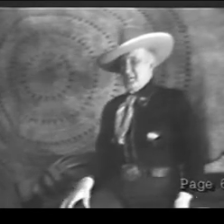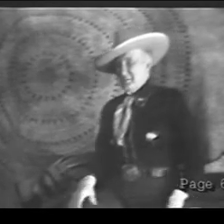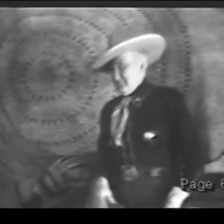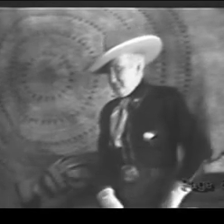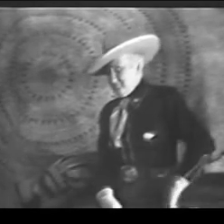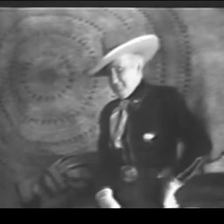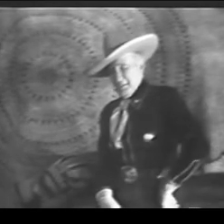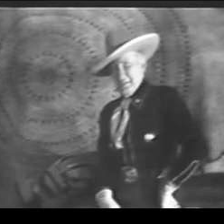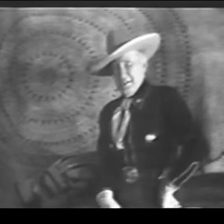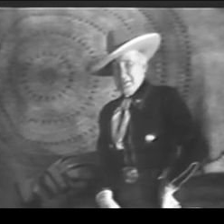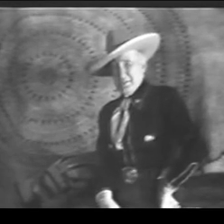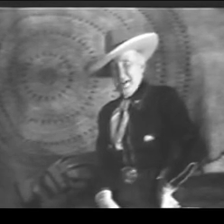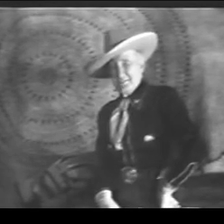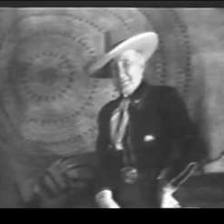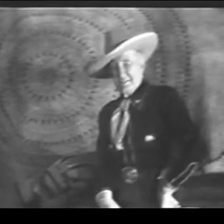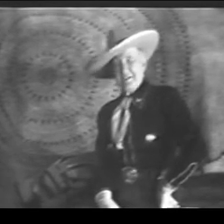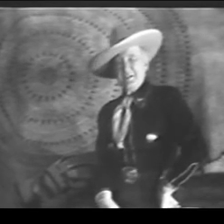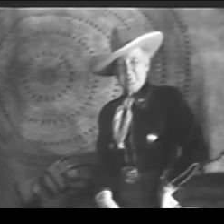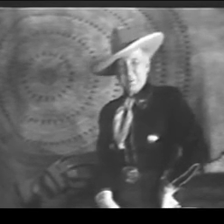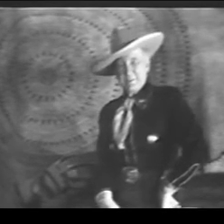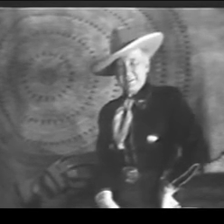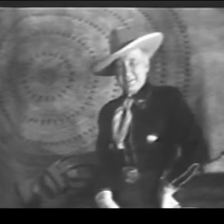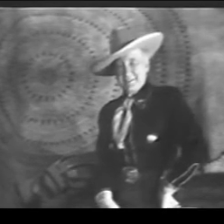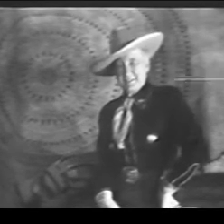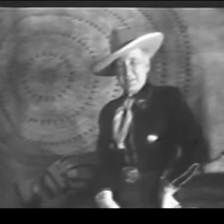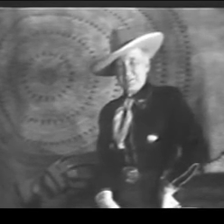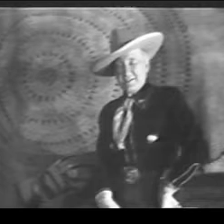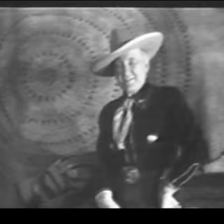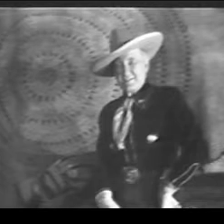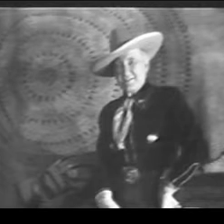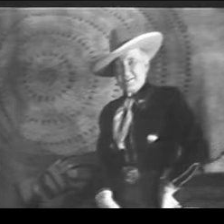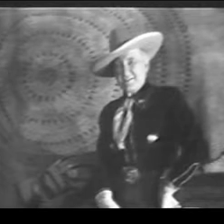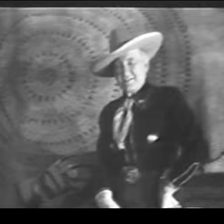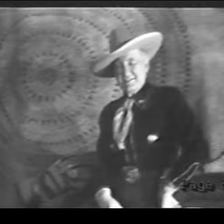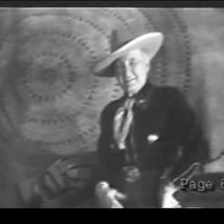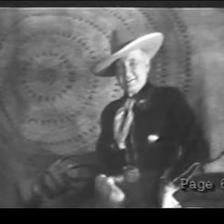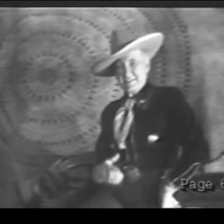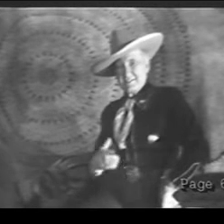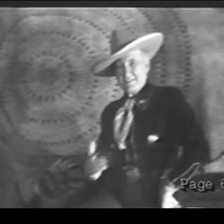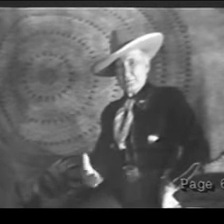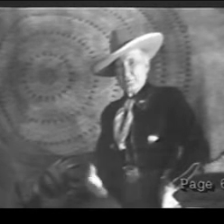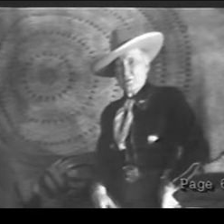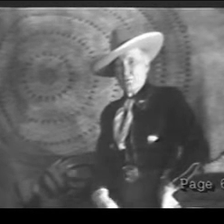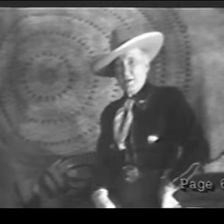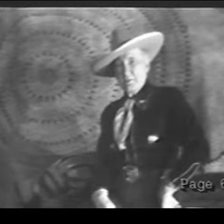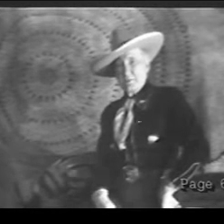situation that he'd never encountered, and a lot of people have never encountered anything like that unless they get in touch with the old-time